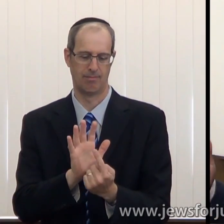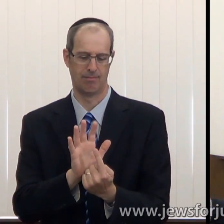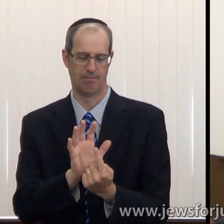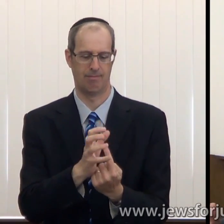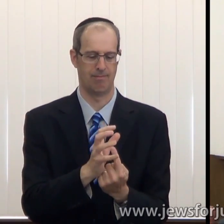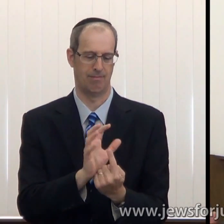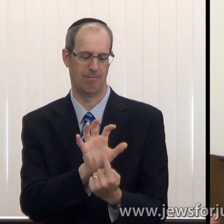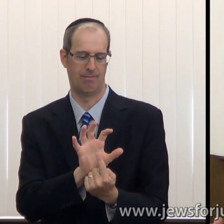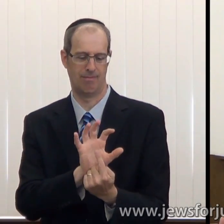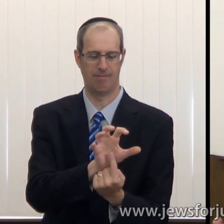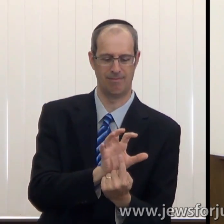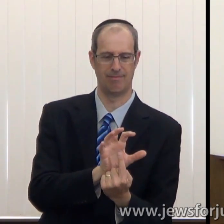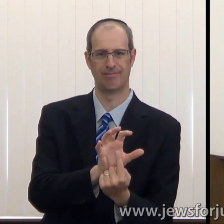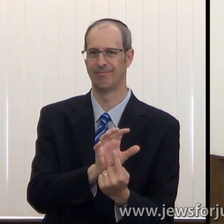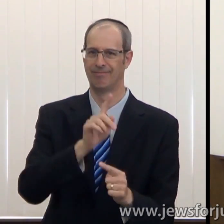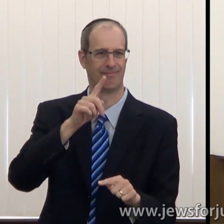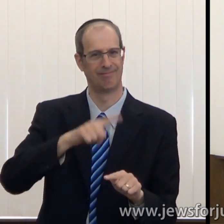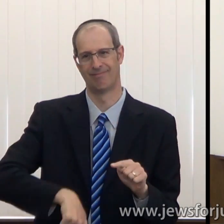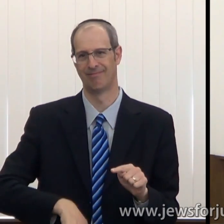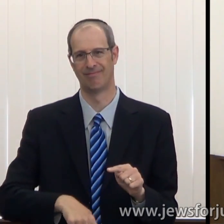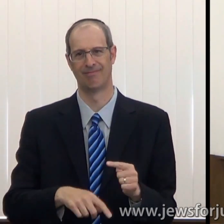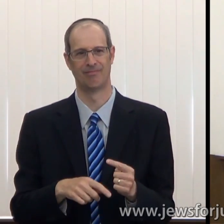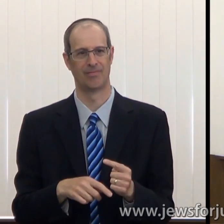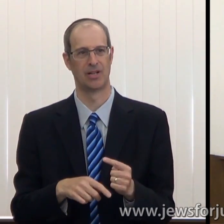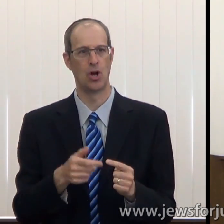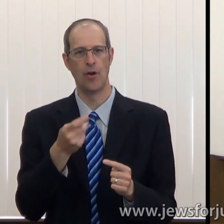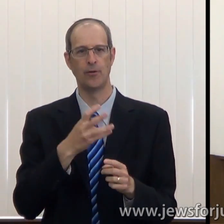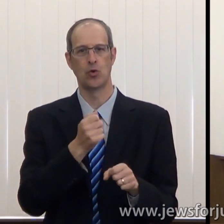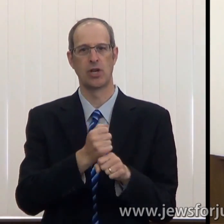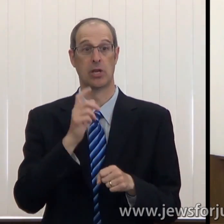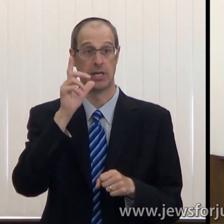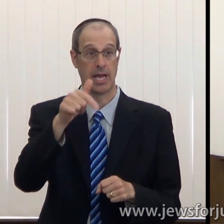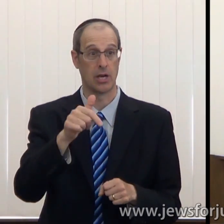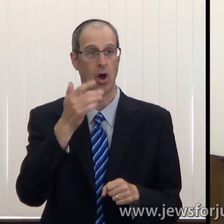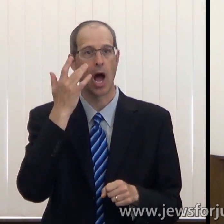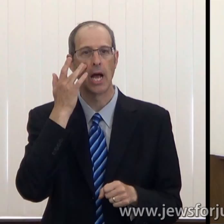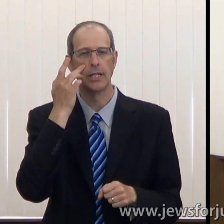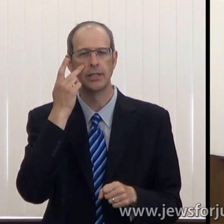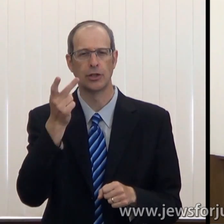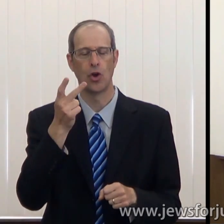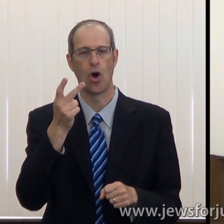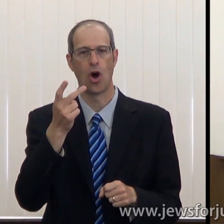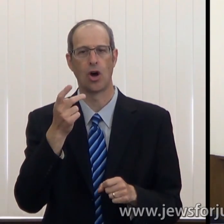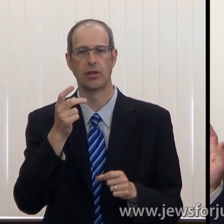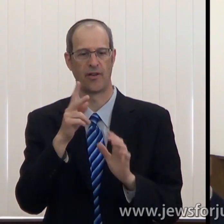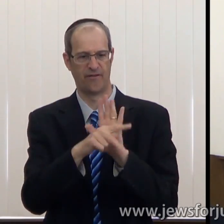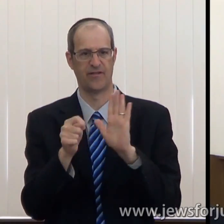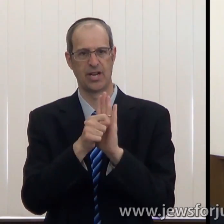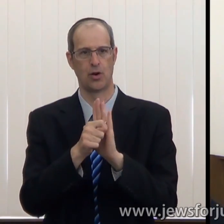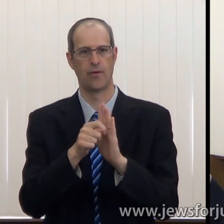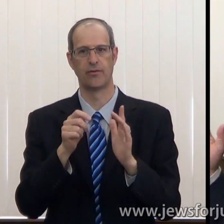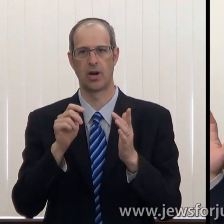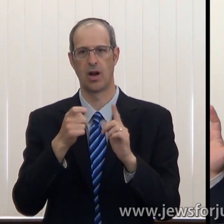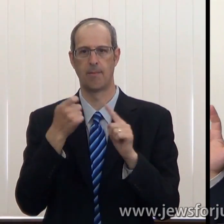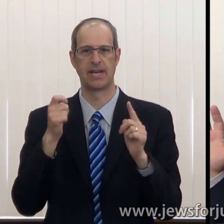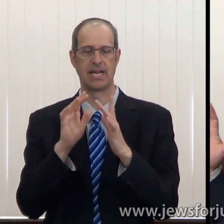I saw actually a few years later on the internet, I saw a video of an